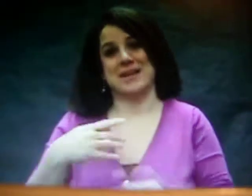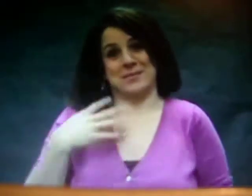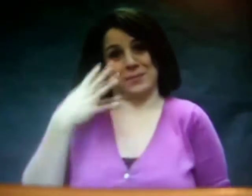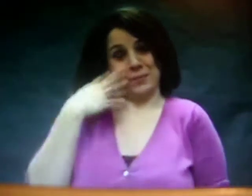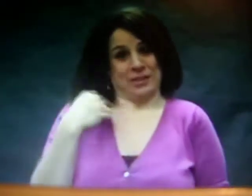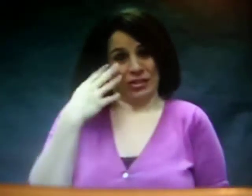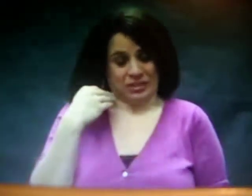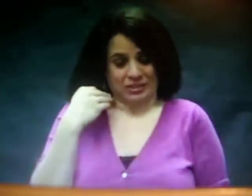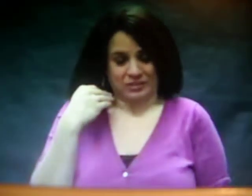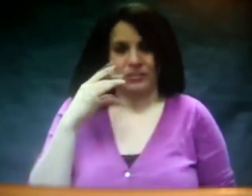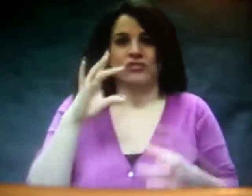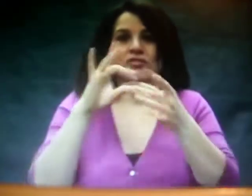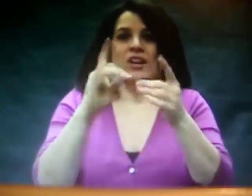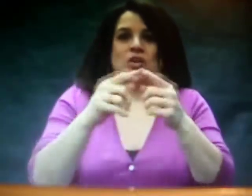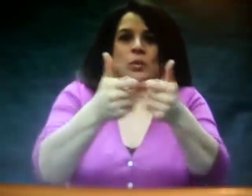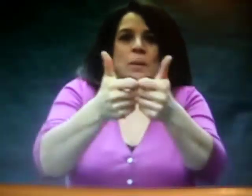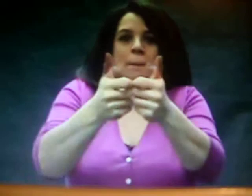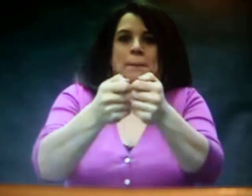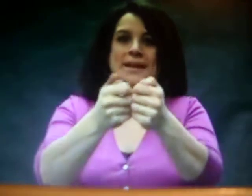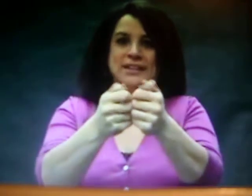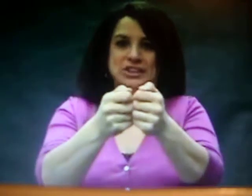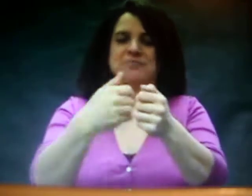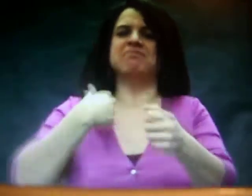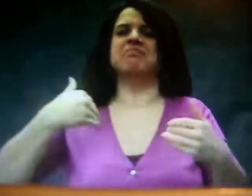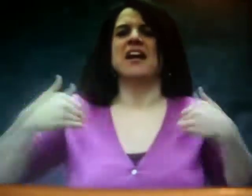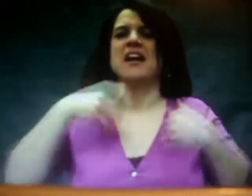Hello, I want to share a story with you, my experience with my sidekick.